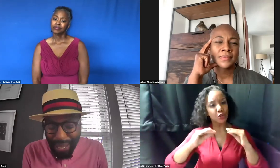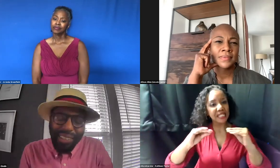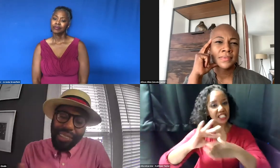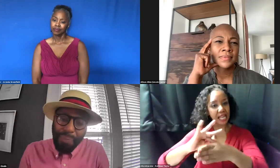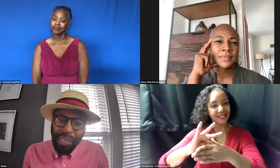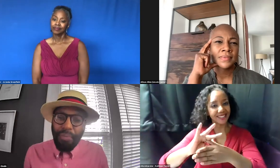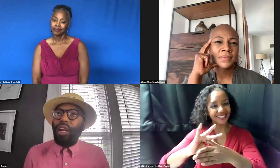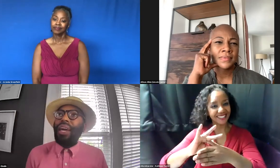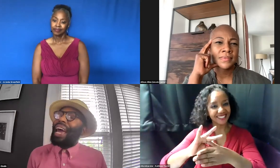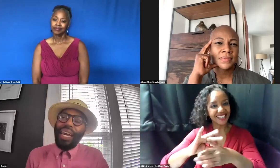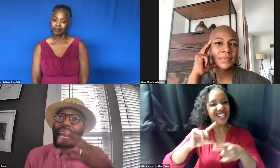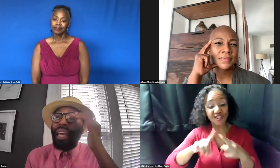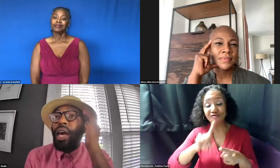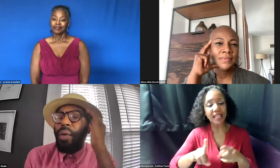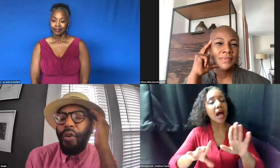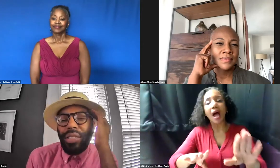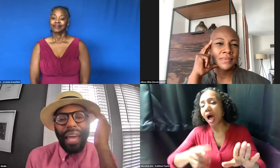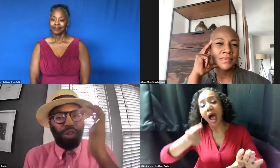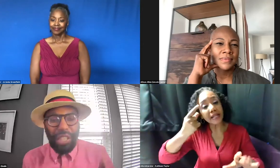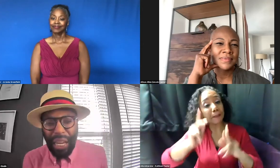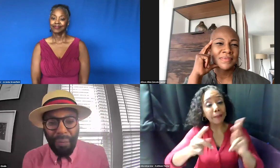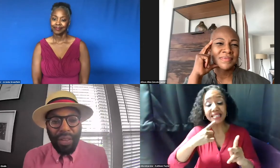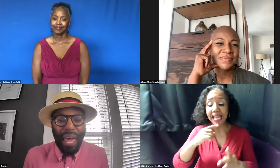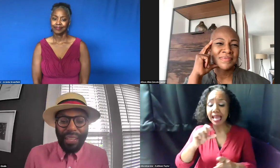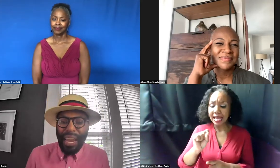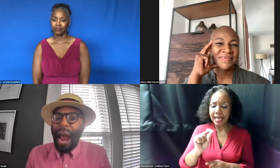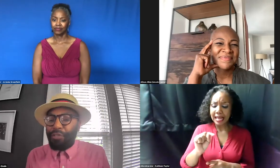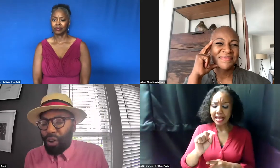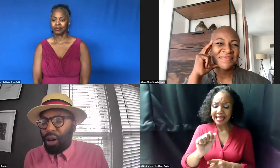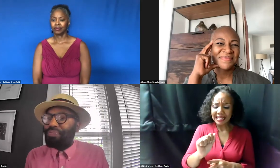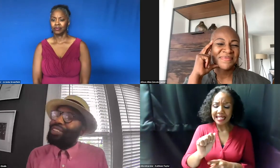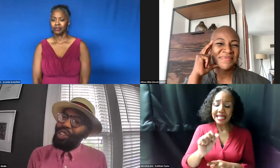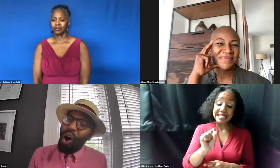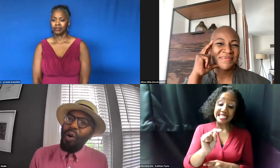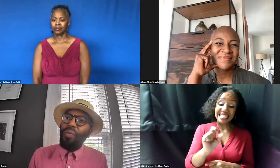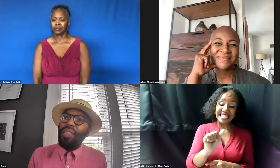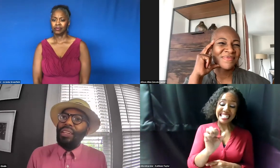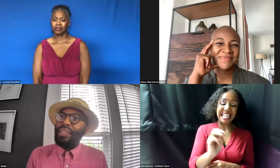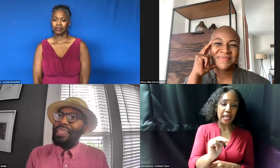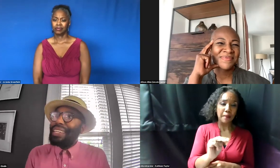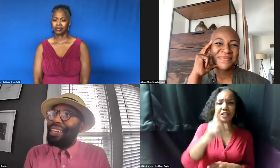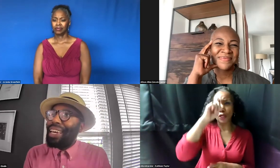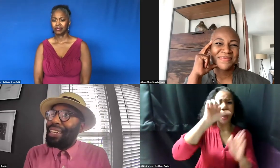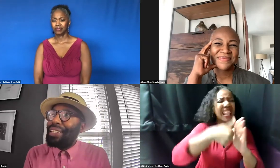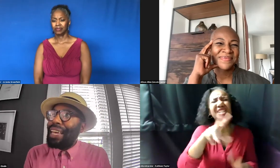know, this is a STEM STEAM argument. And I get it, like when folks say like STEAM, like it's an afterthought. No,